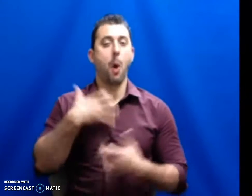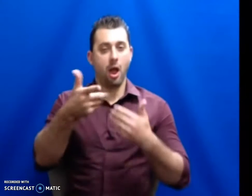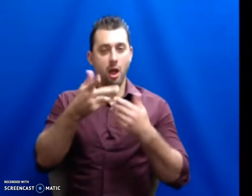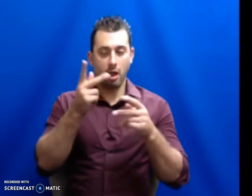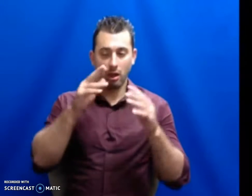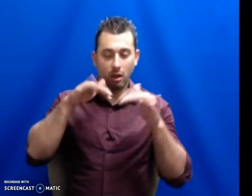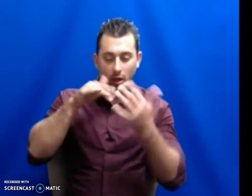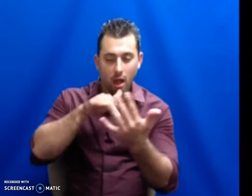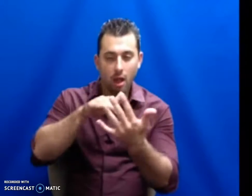culture.